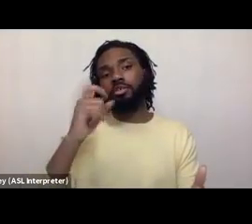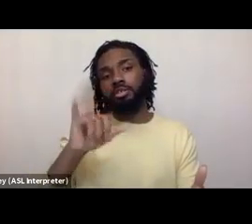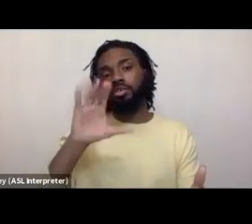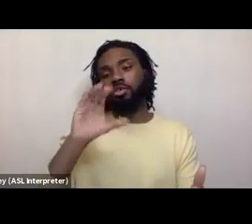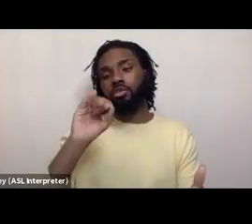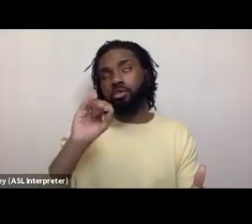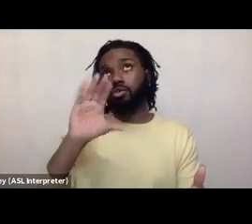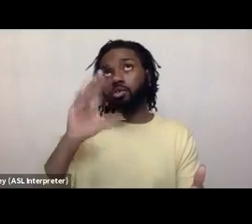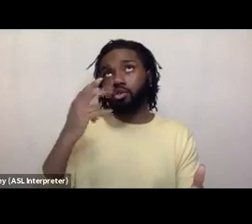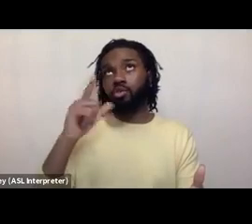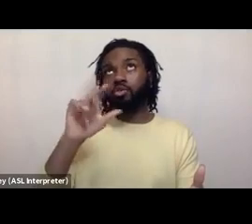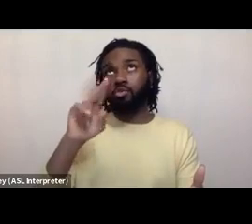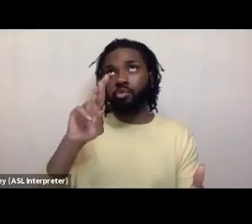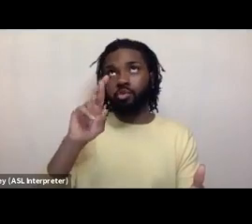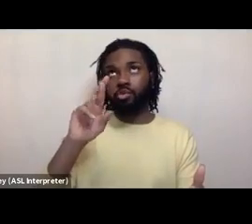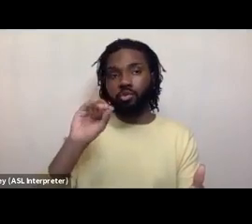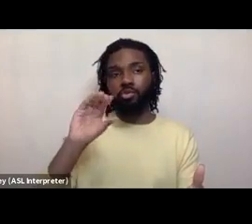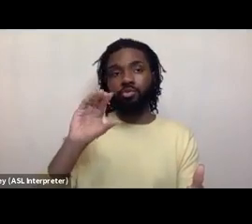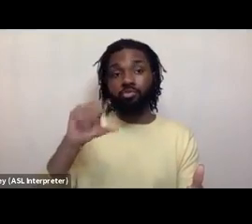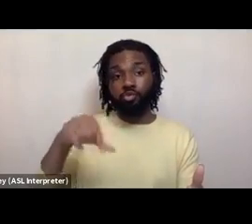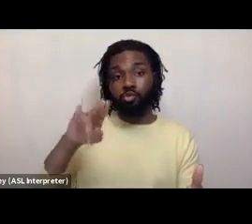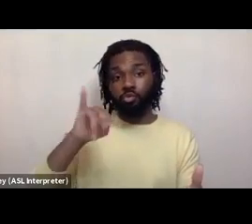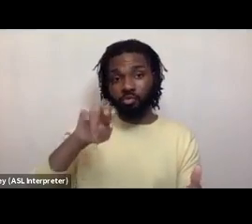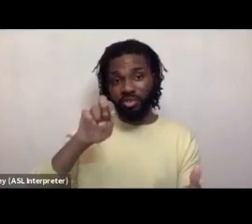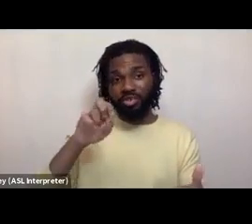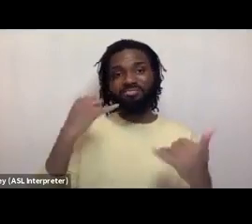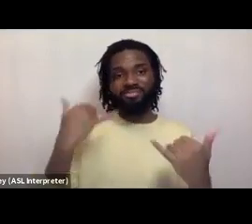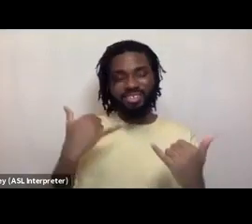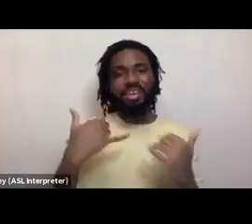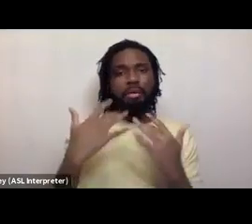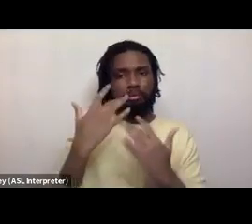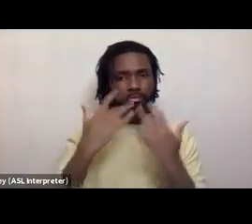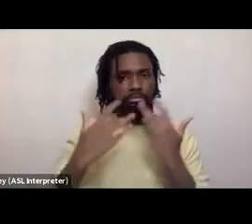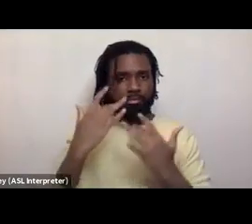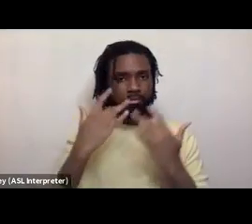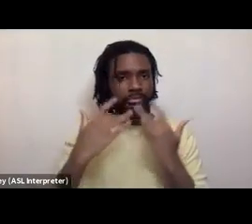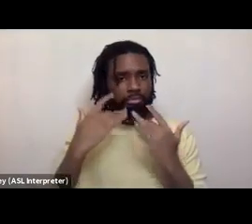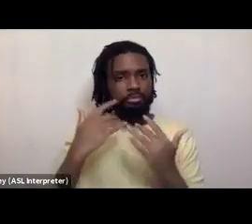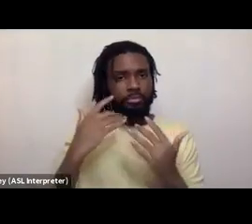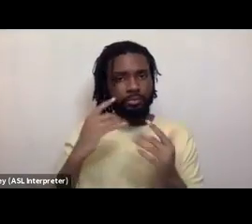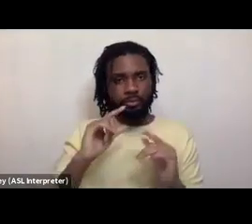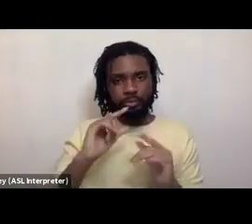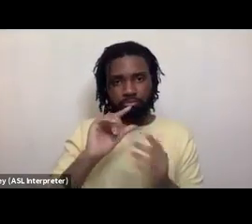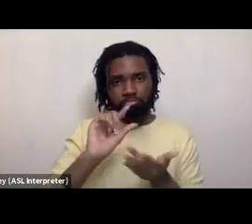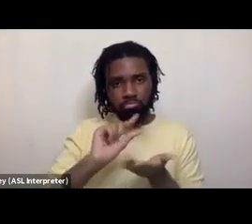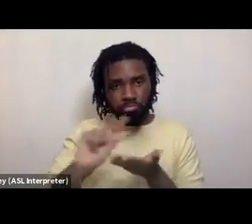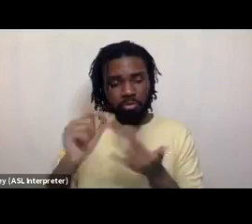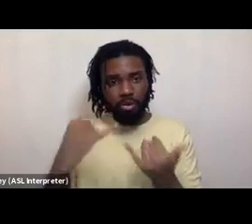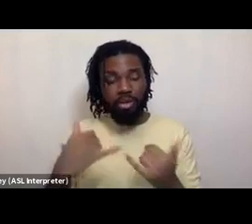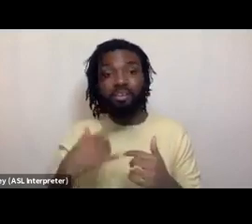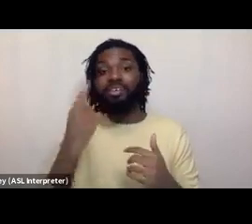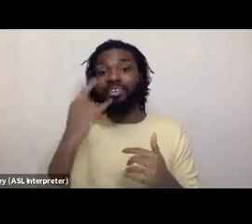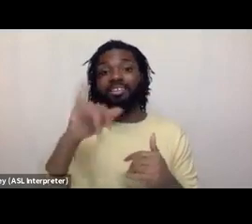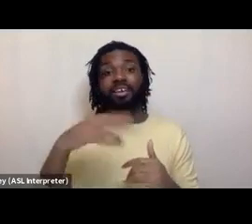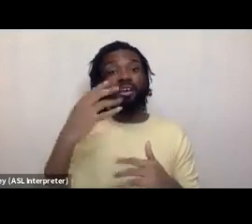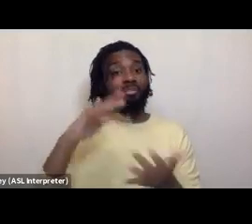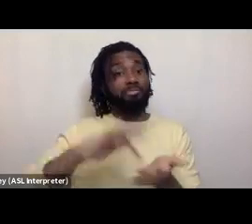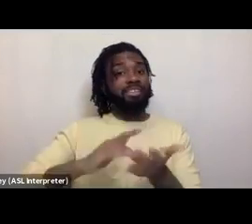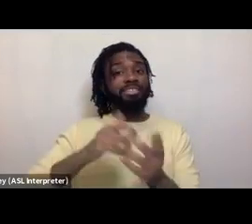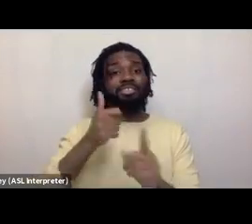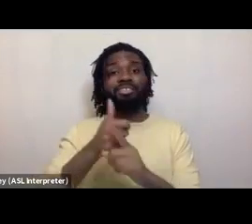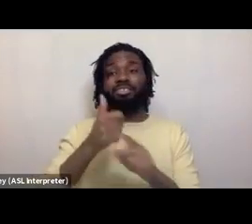the shortage that's going on right now. And so what's interesting is that hydroxychloroquine has been billed in the media as